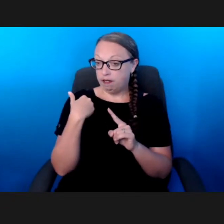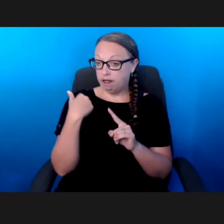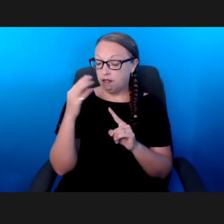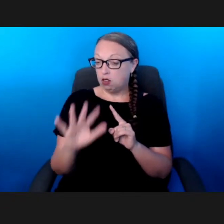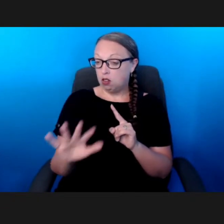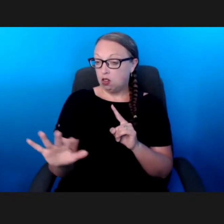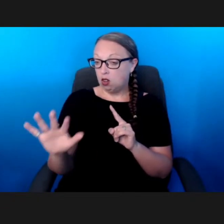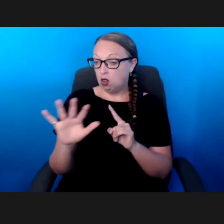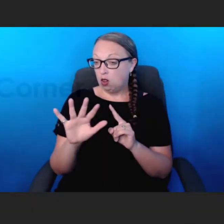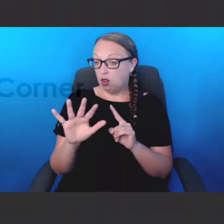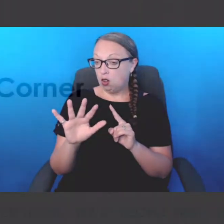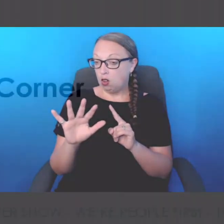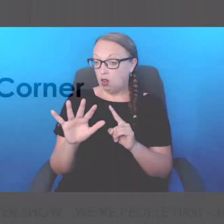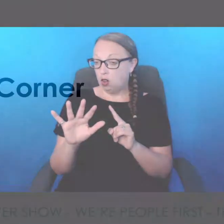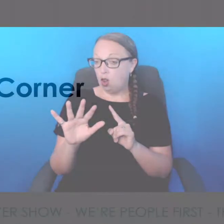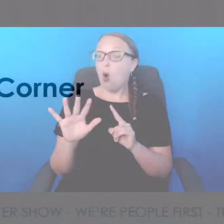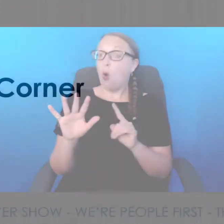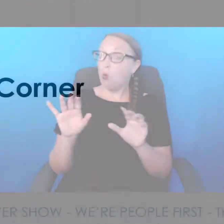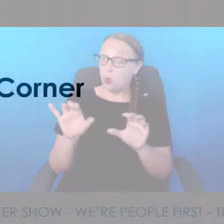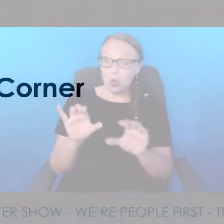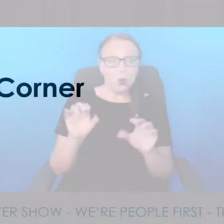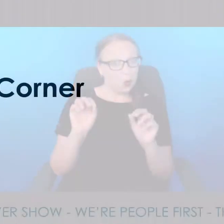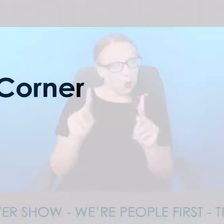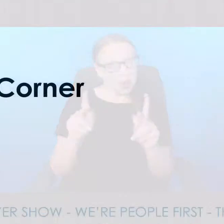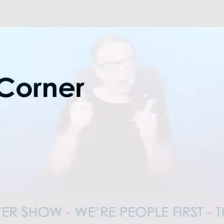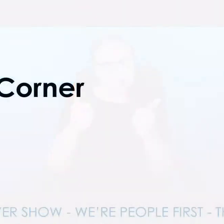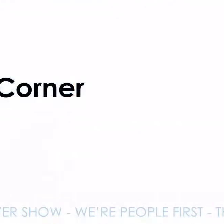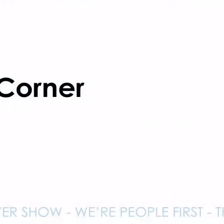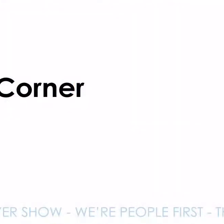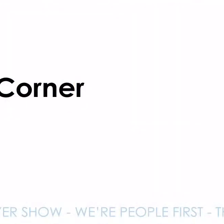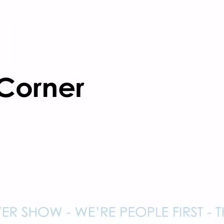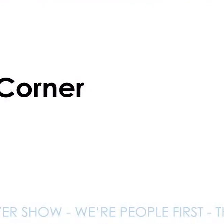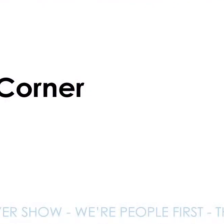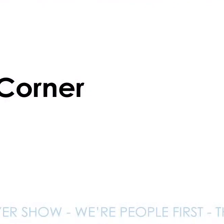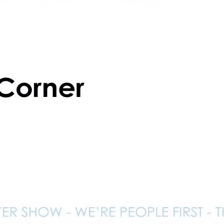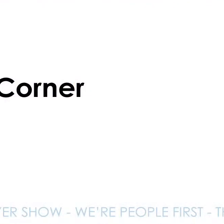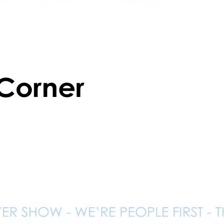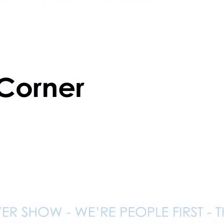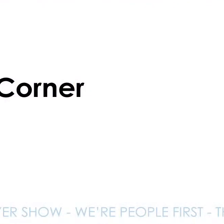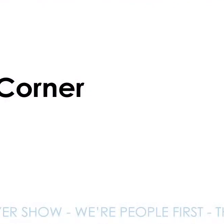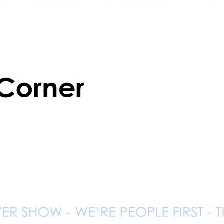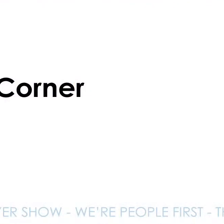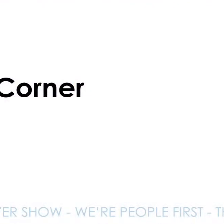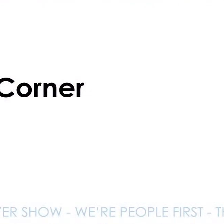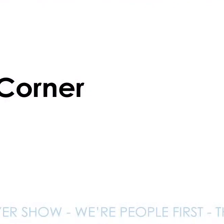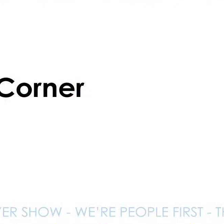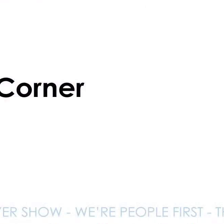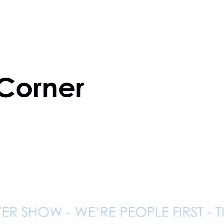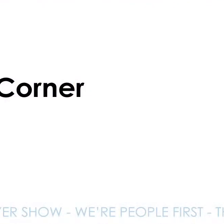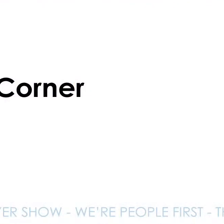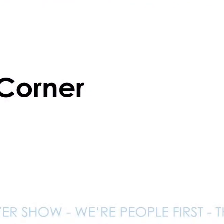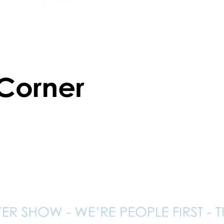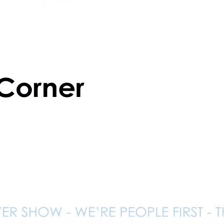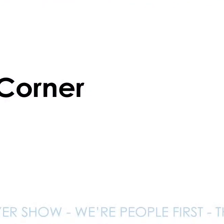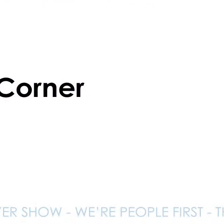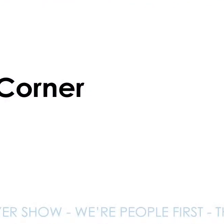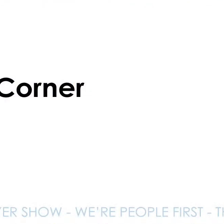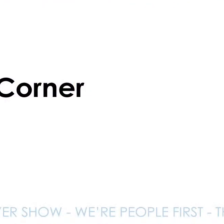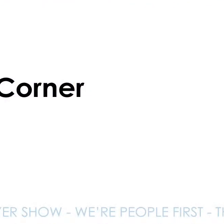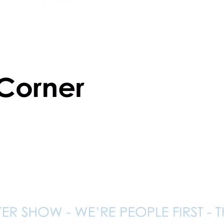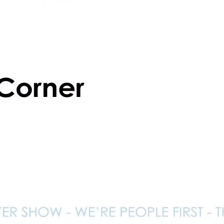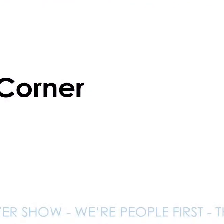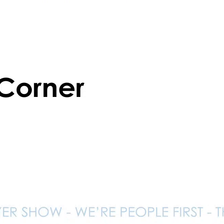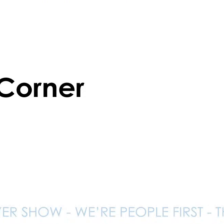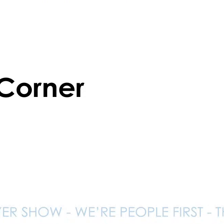I'm getting a signal that we're doing okay. Oh, good. But you know what? I want everybody to know that this has been a heavy Instrument show